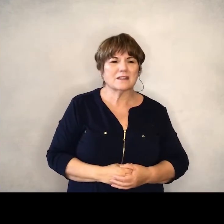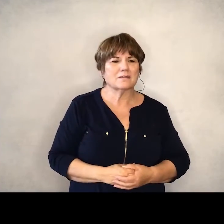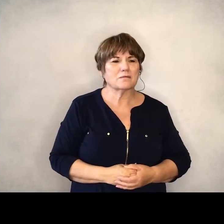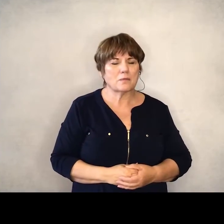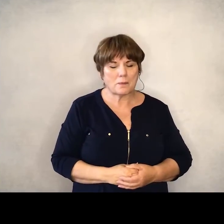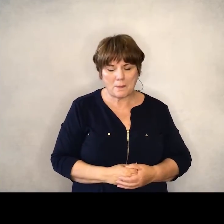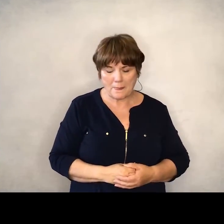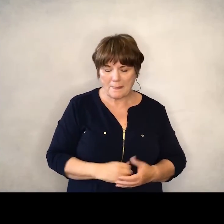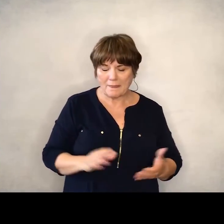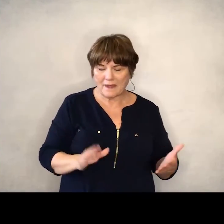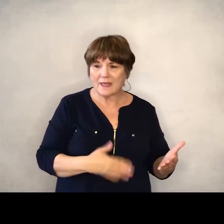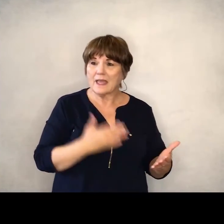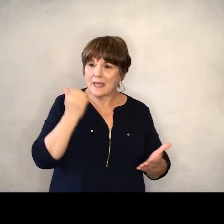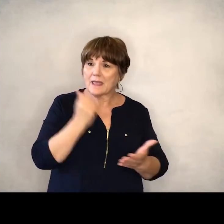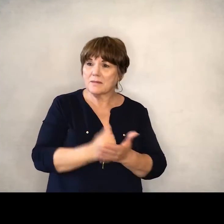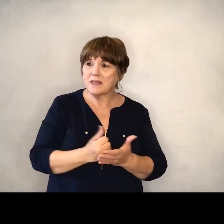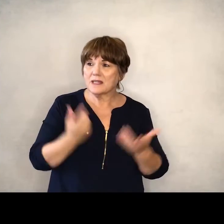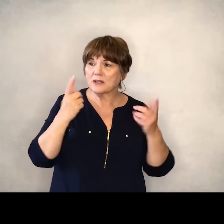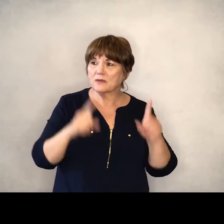Amen.